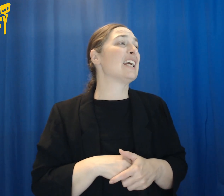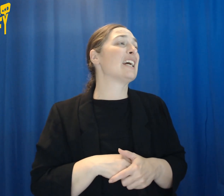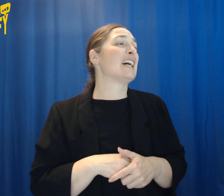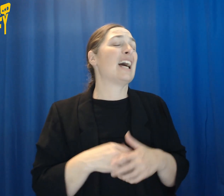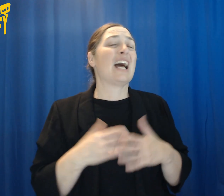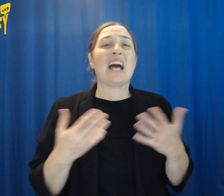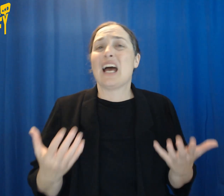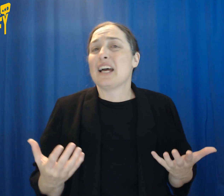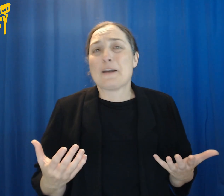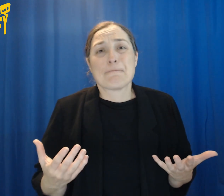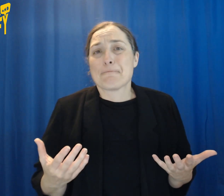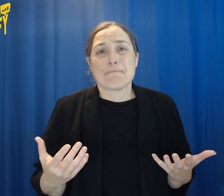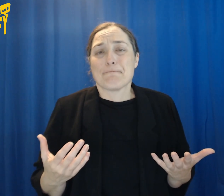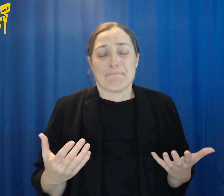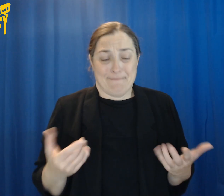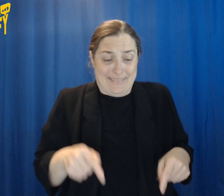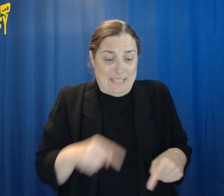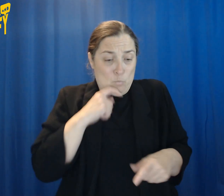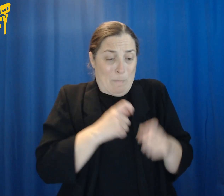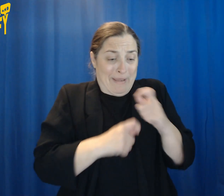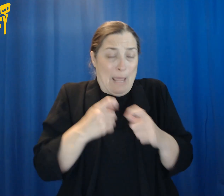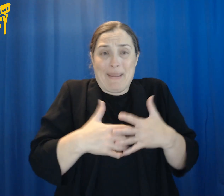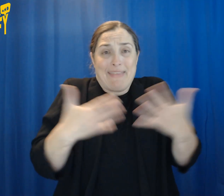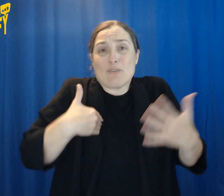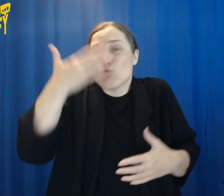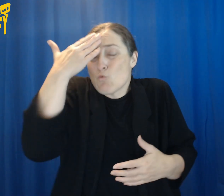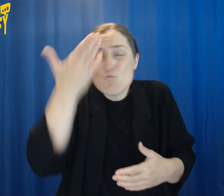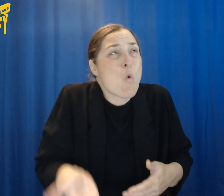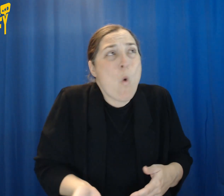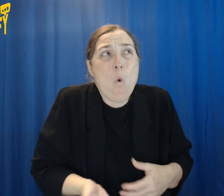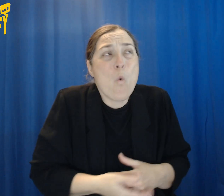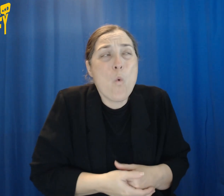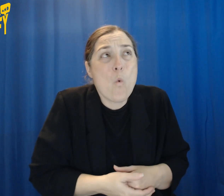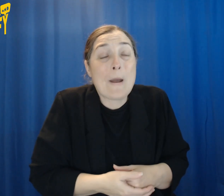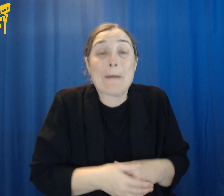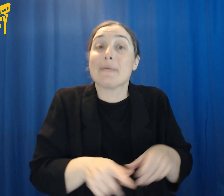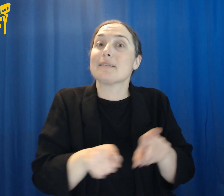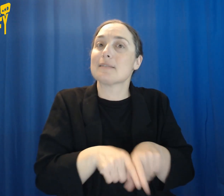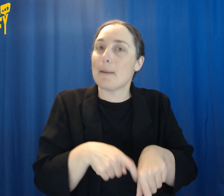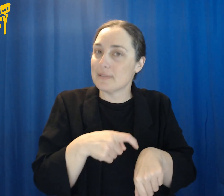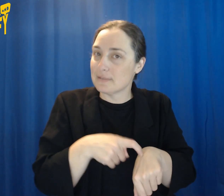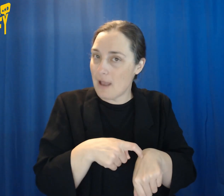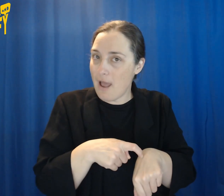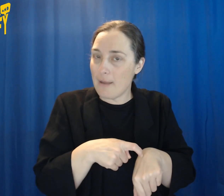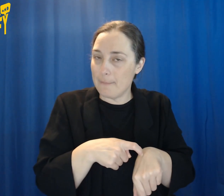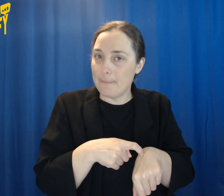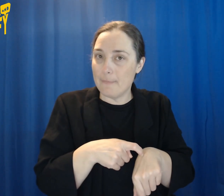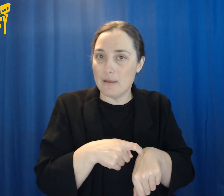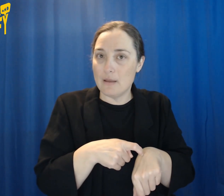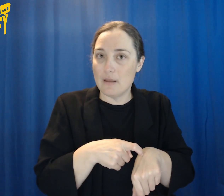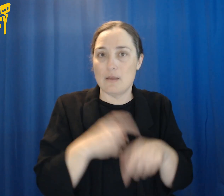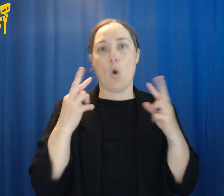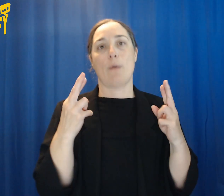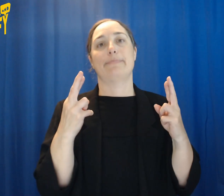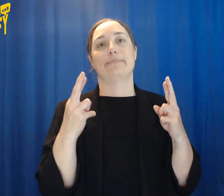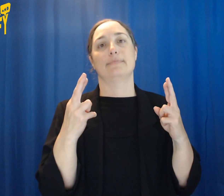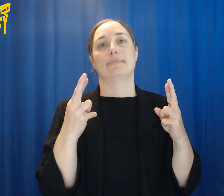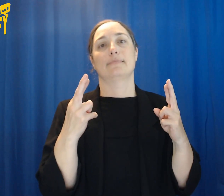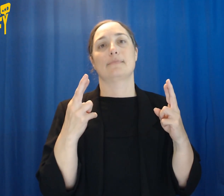be anything, but also I was thinking that way. But then I also had such high hopes. I had such high hopes